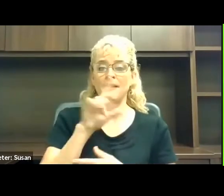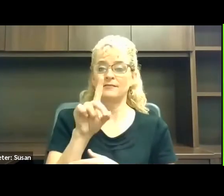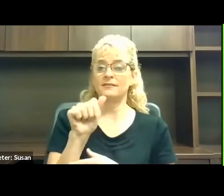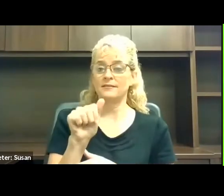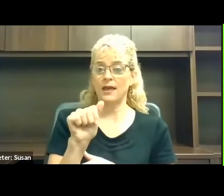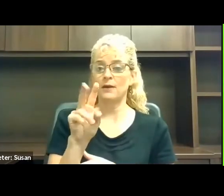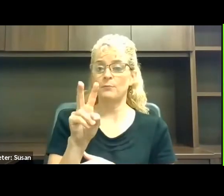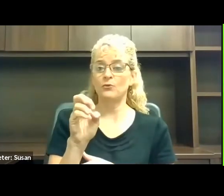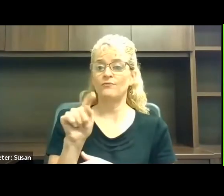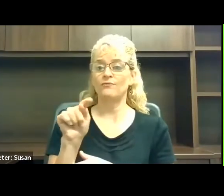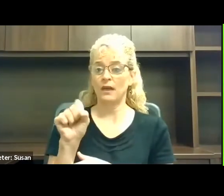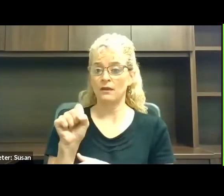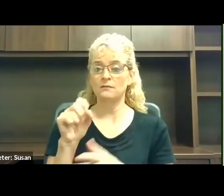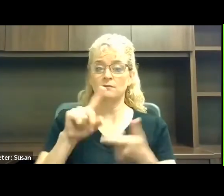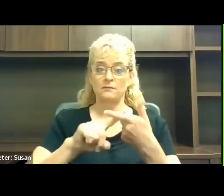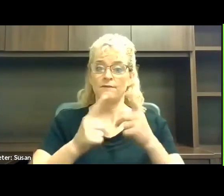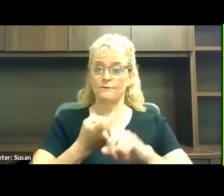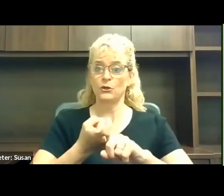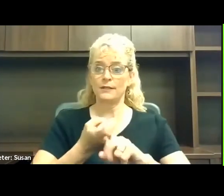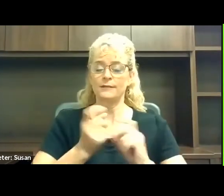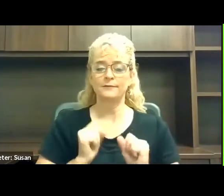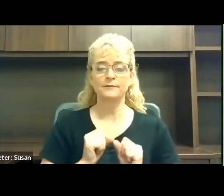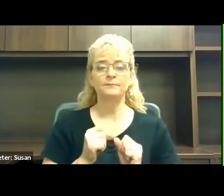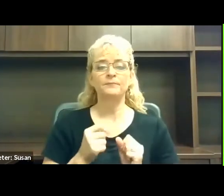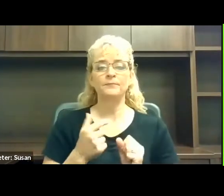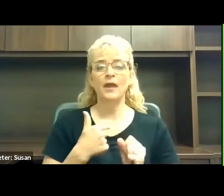job developer for a private, uh,